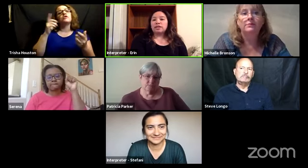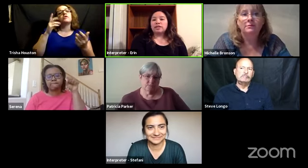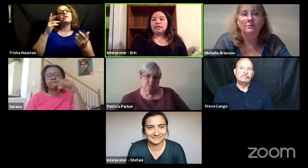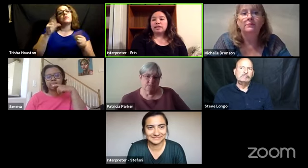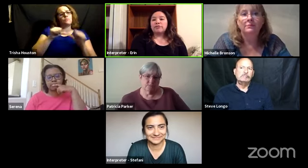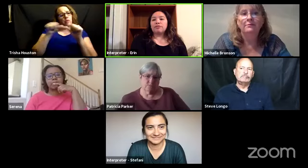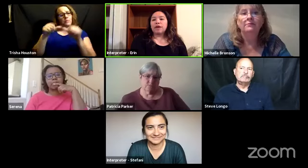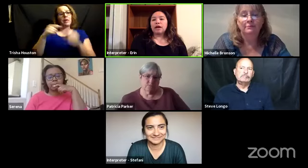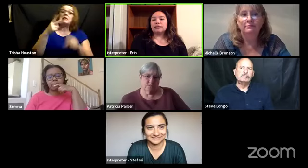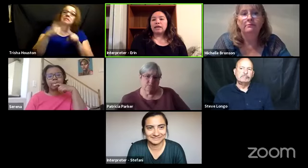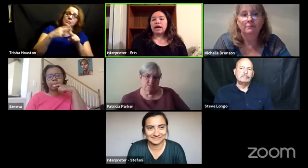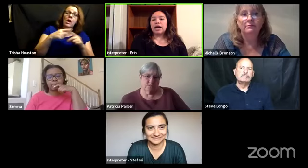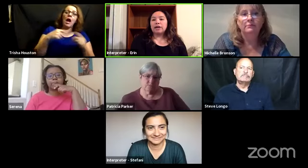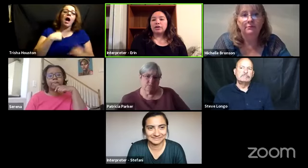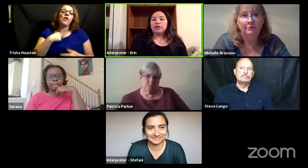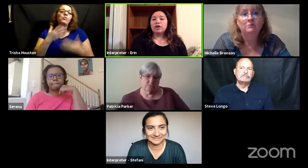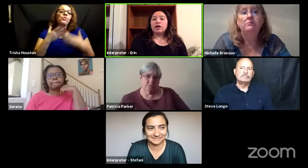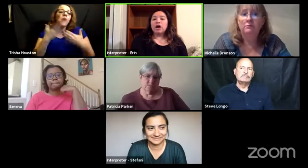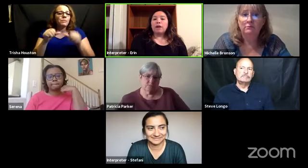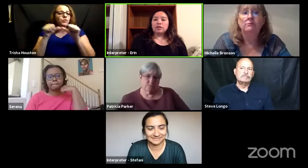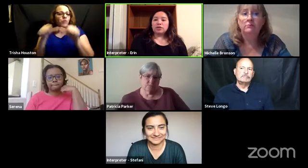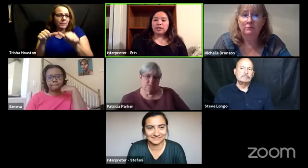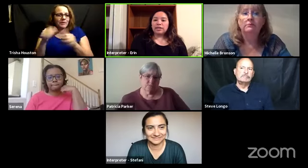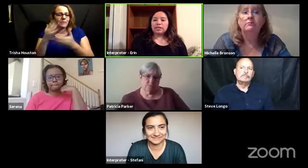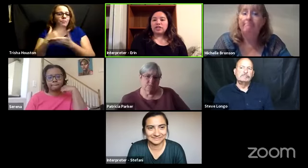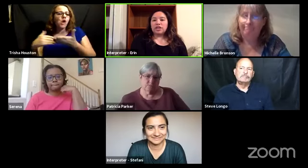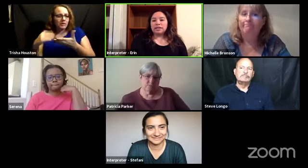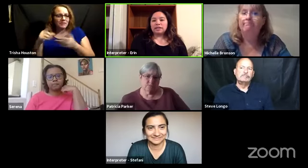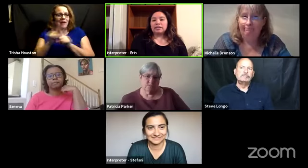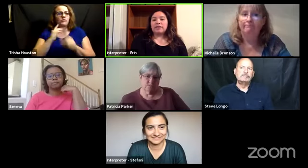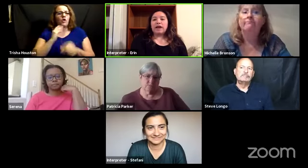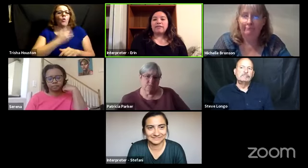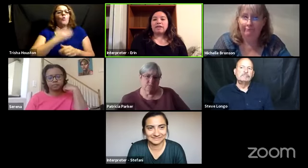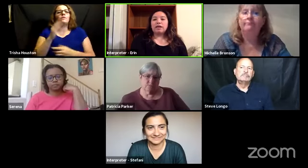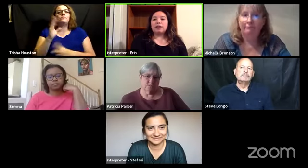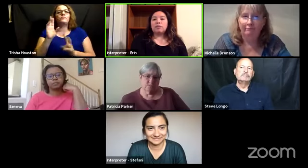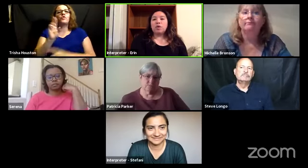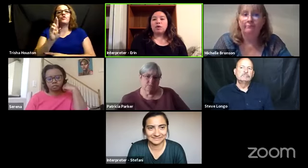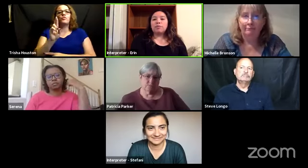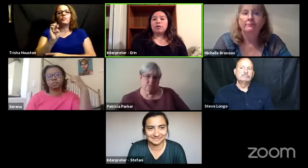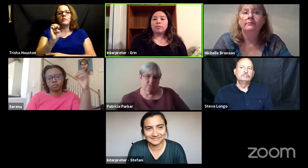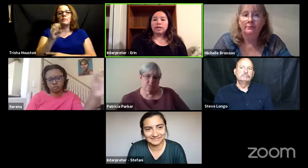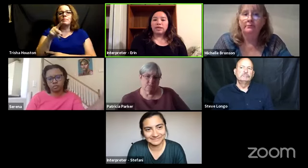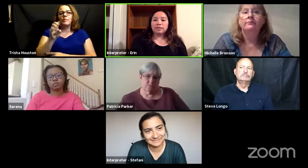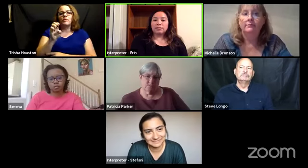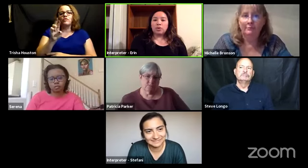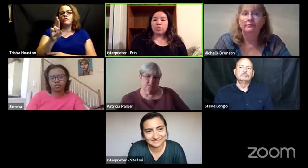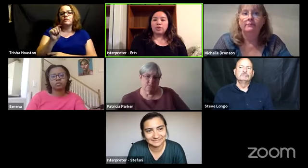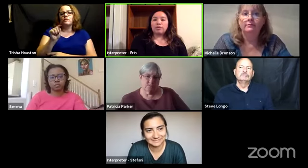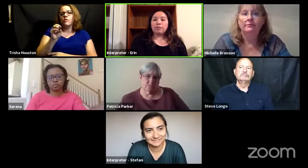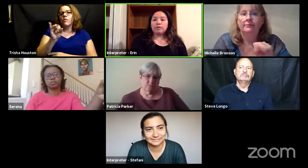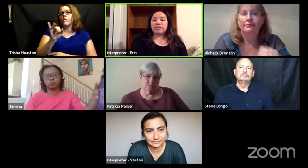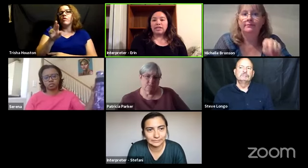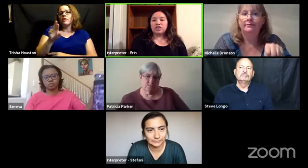to give us higher opportunities and chances of having more permanent board